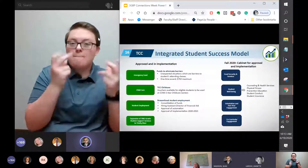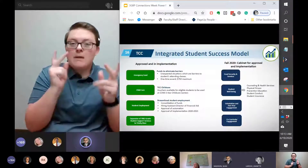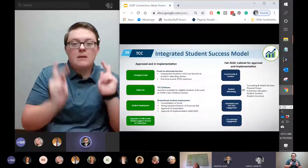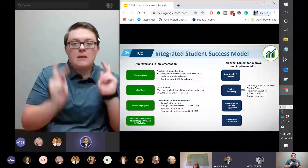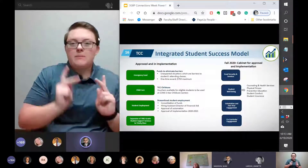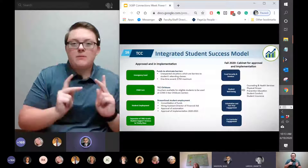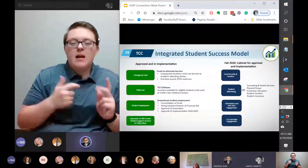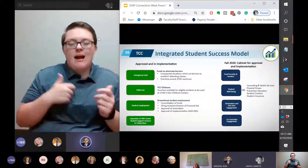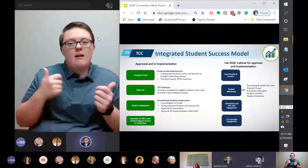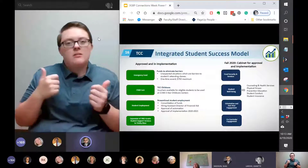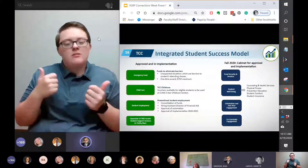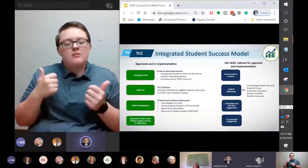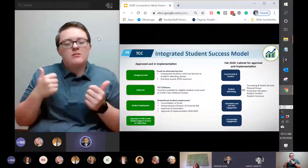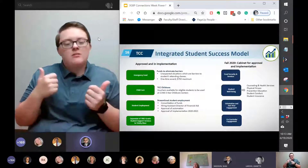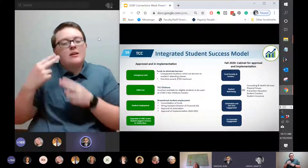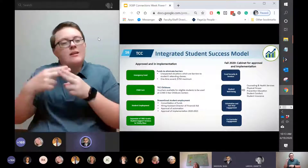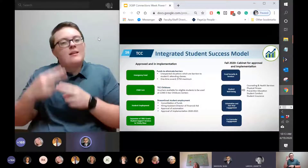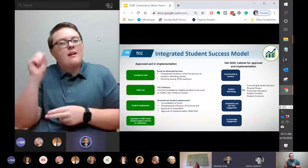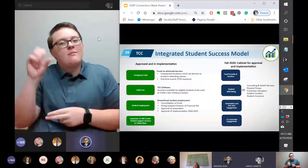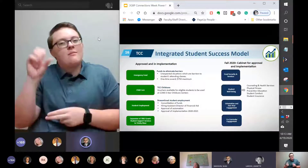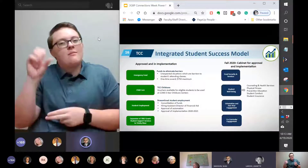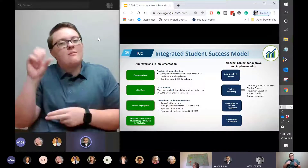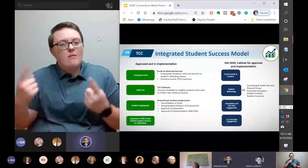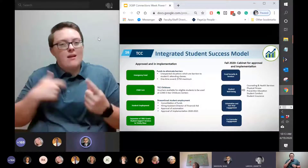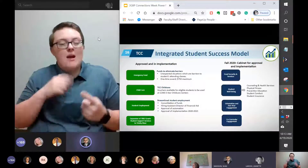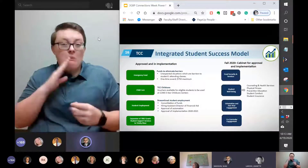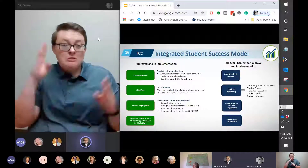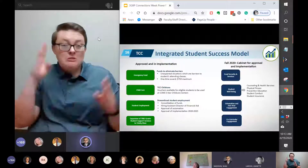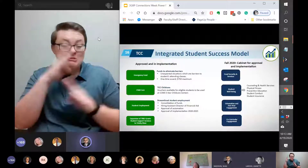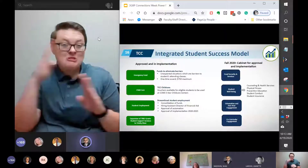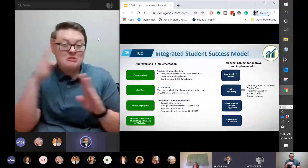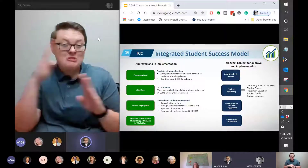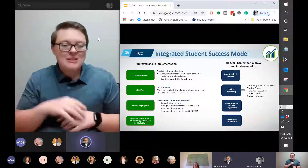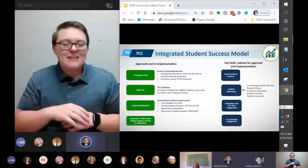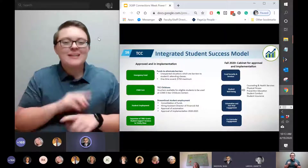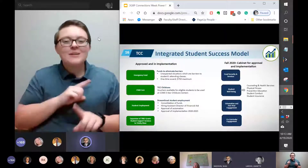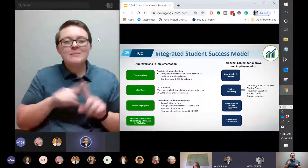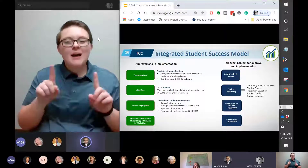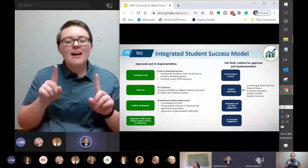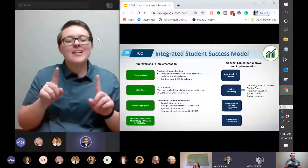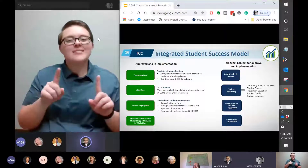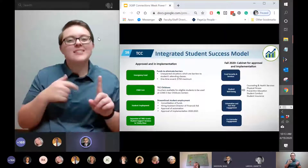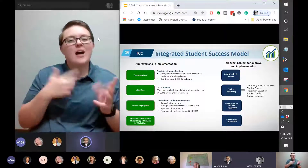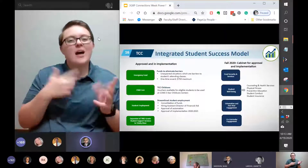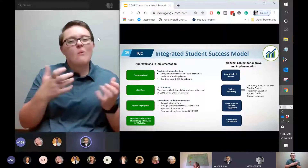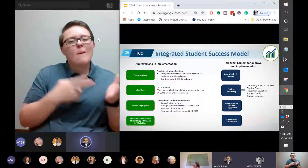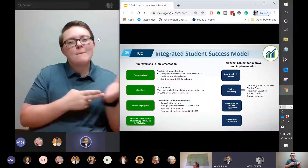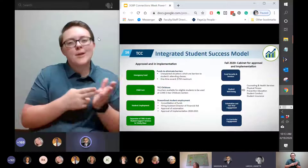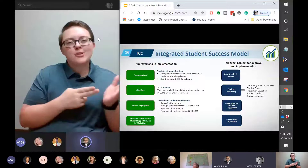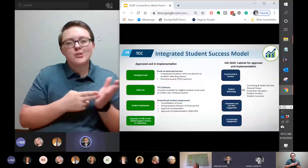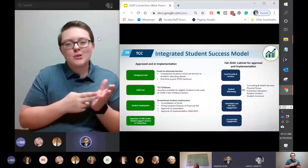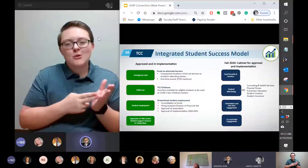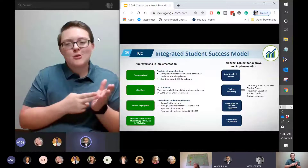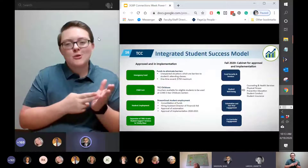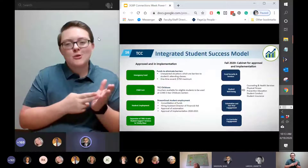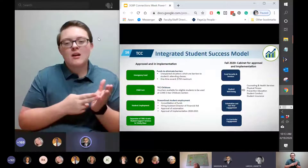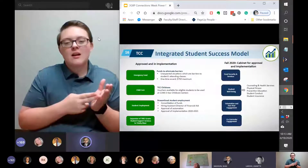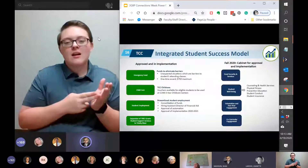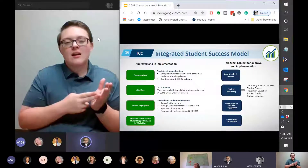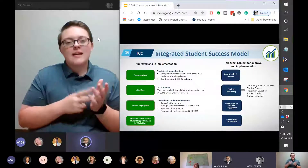everyone, especially with Rosalind Walker on the call. So just want to make sure folks